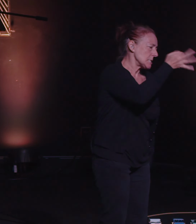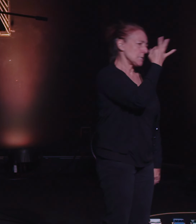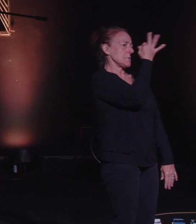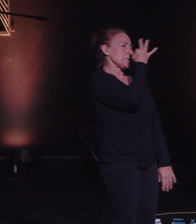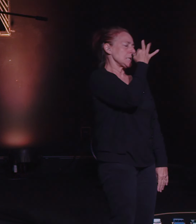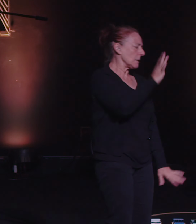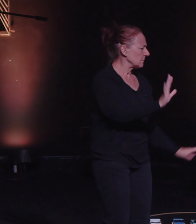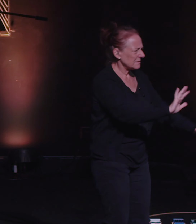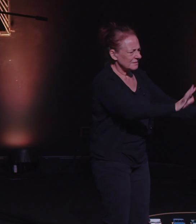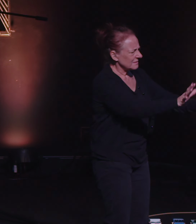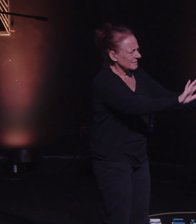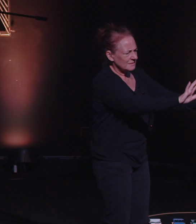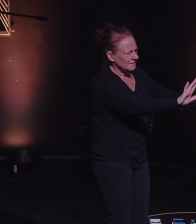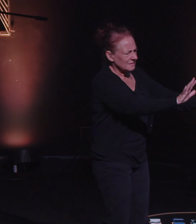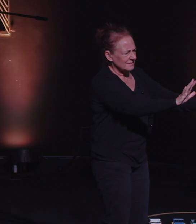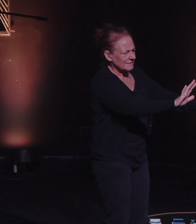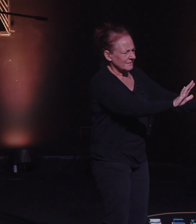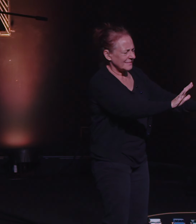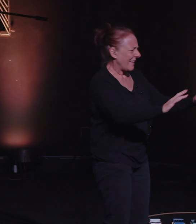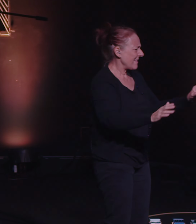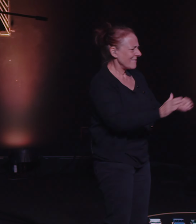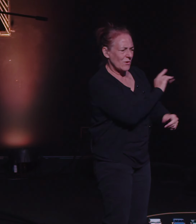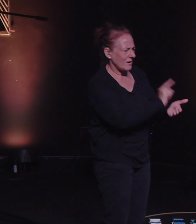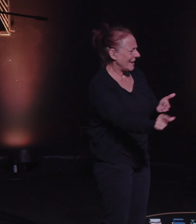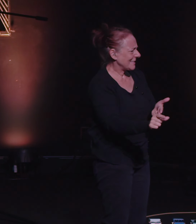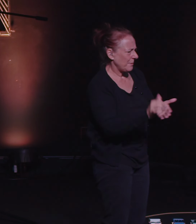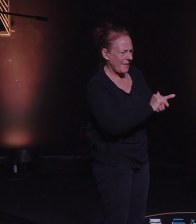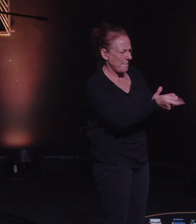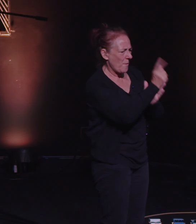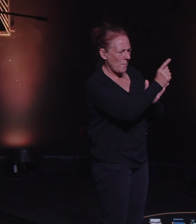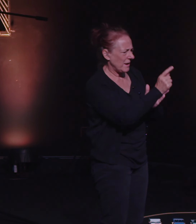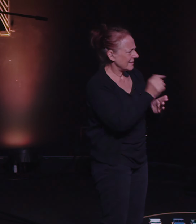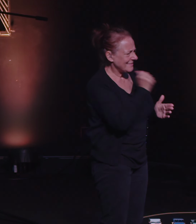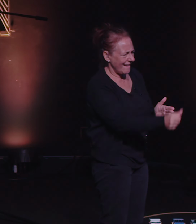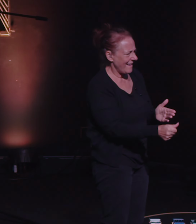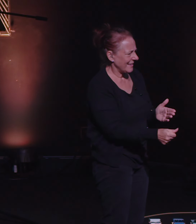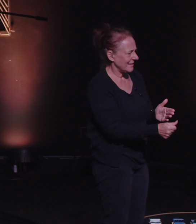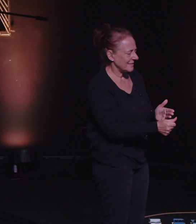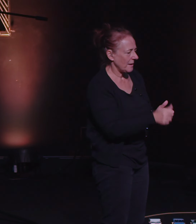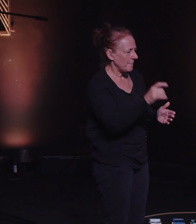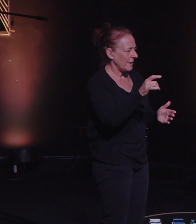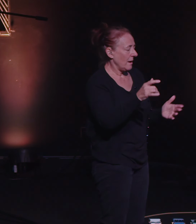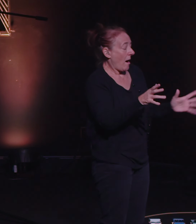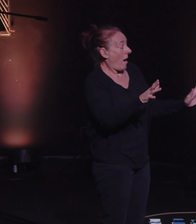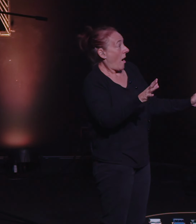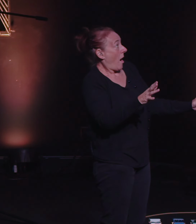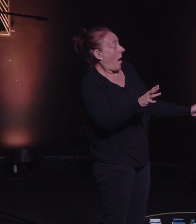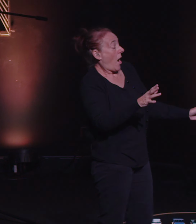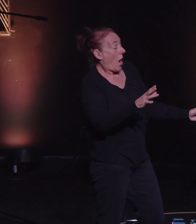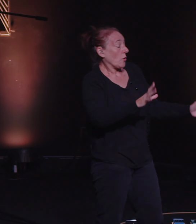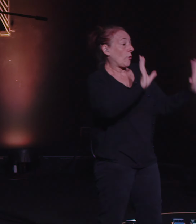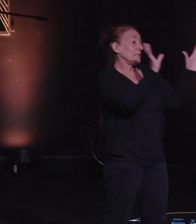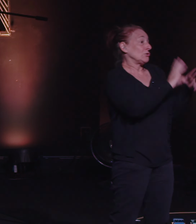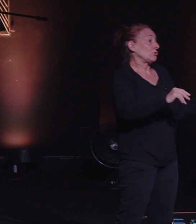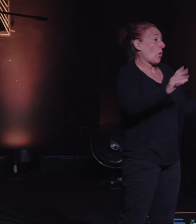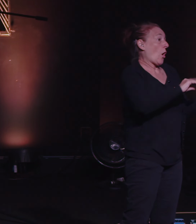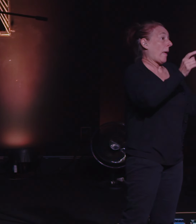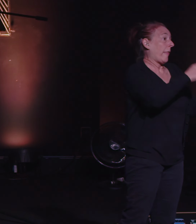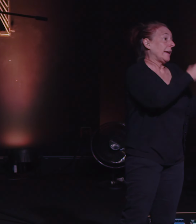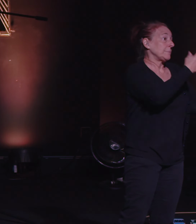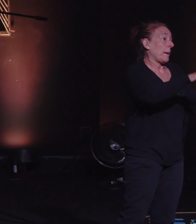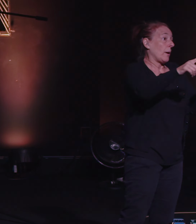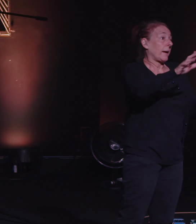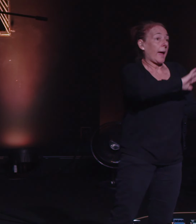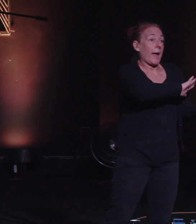are not going to be a chance to share the full gospel in that moment and have, you know, some airplane experience where you have this great story about how these people